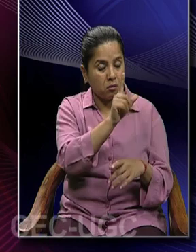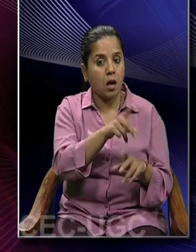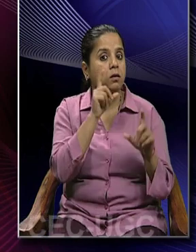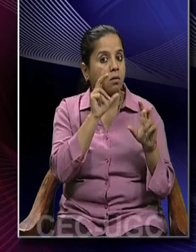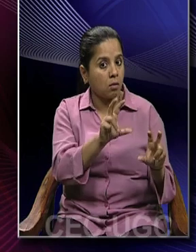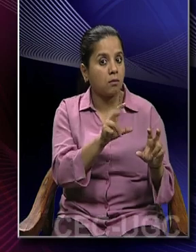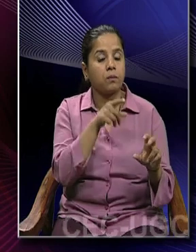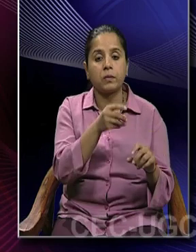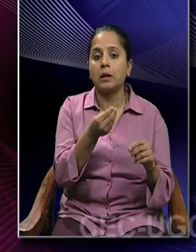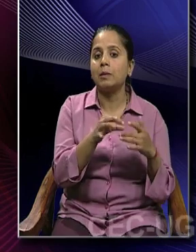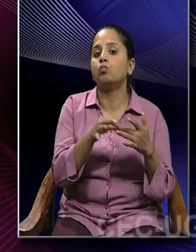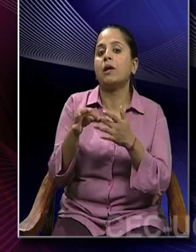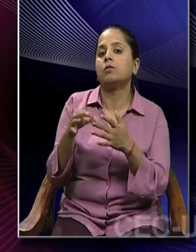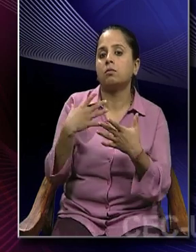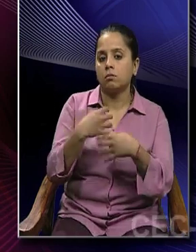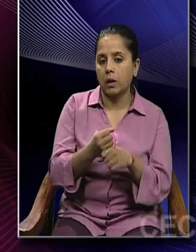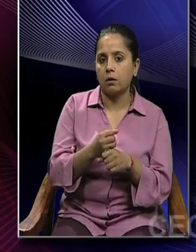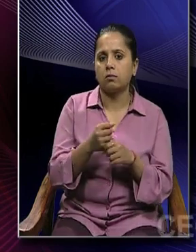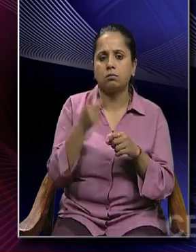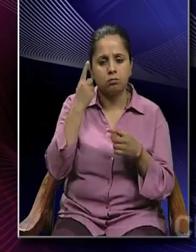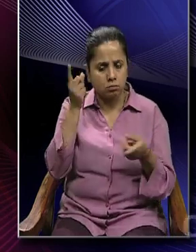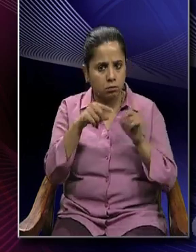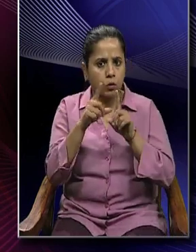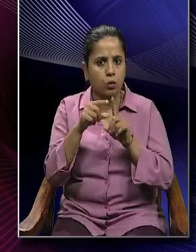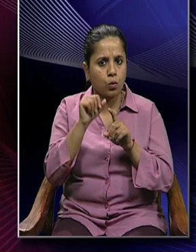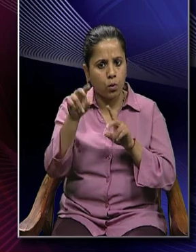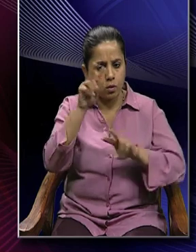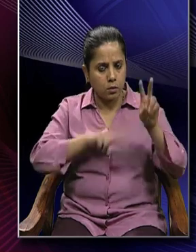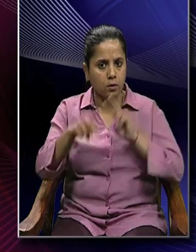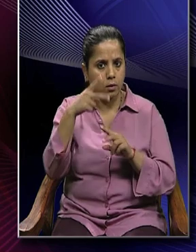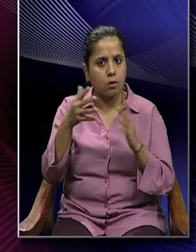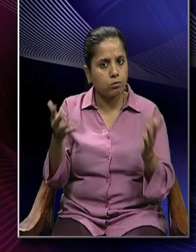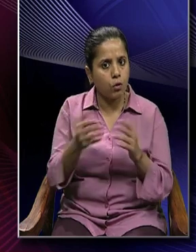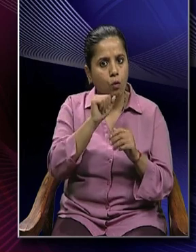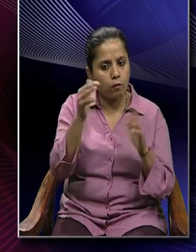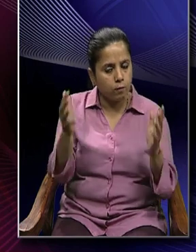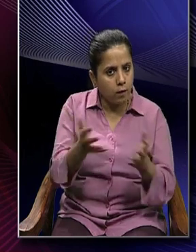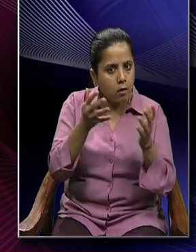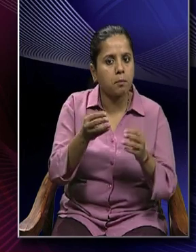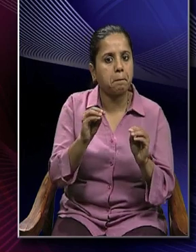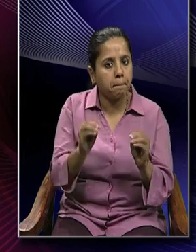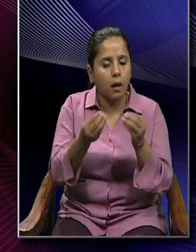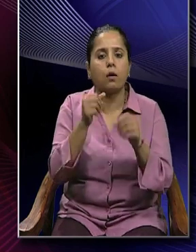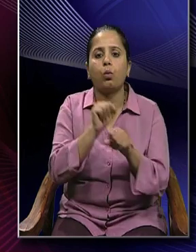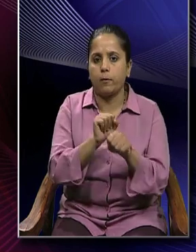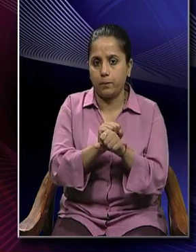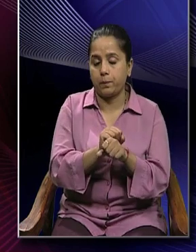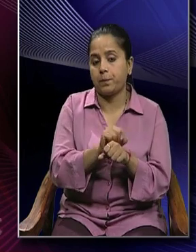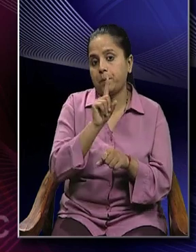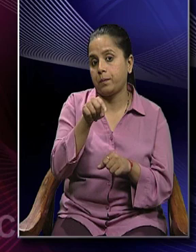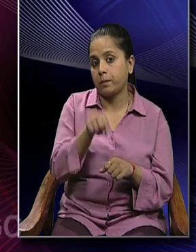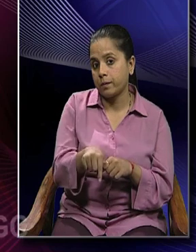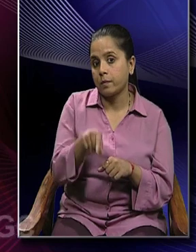and make special measures or take special measures to promote their welfare. And it was not